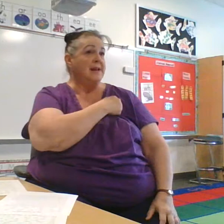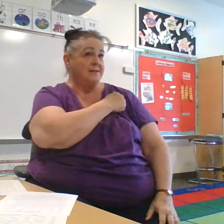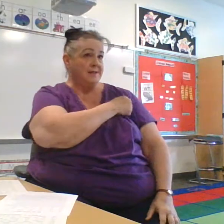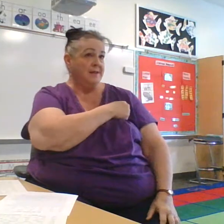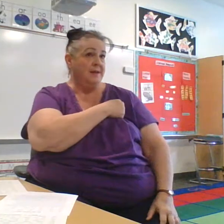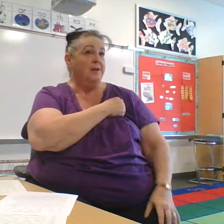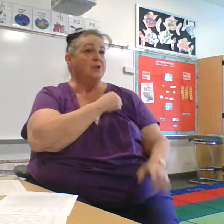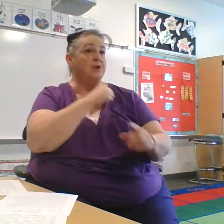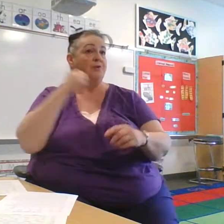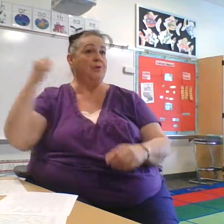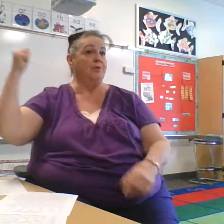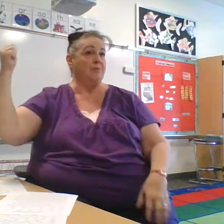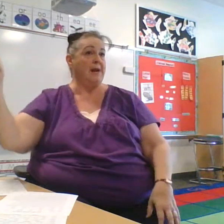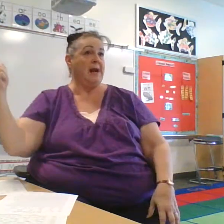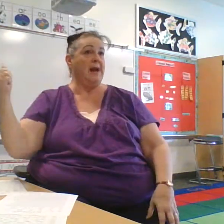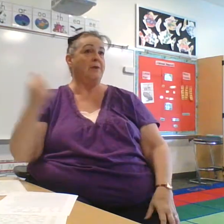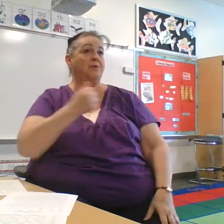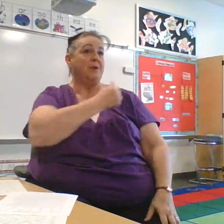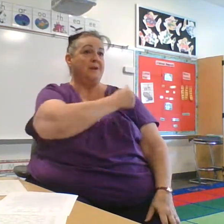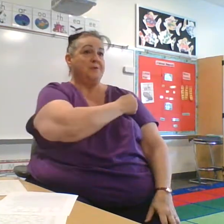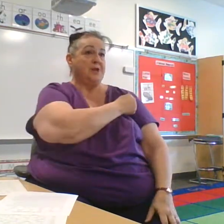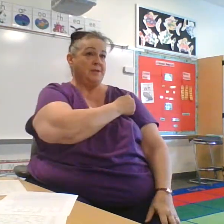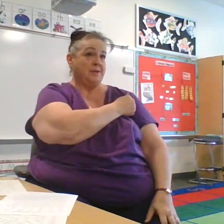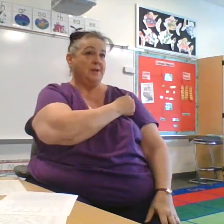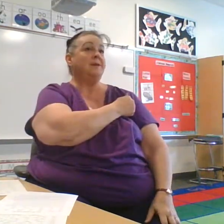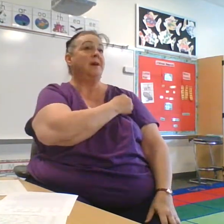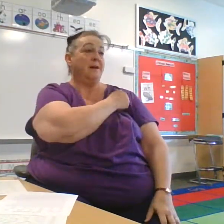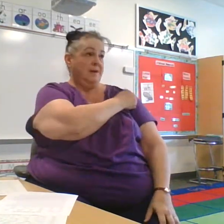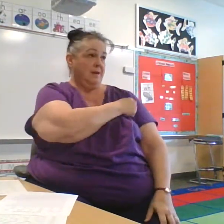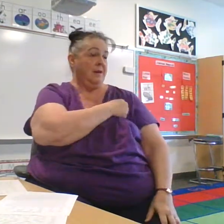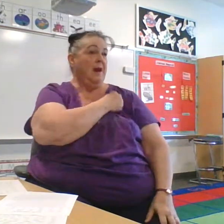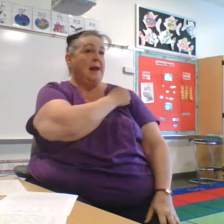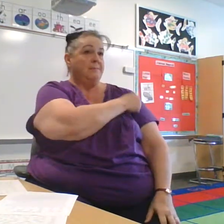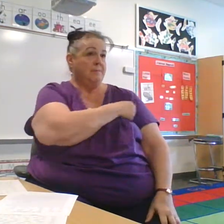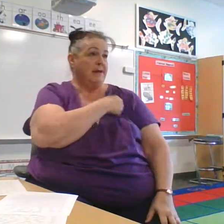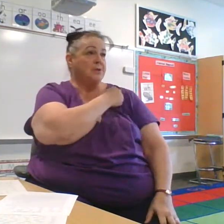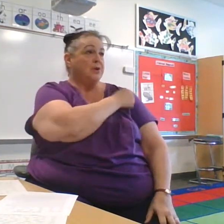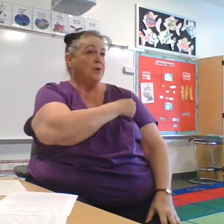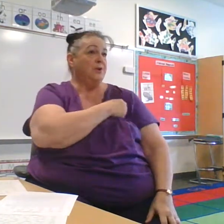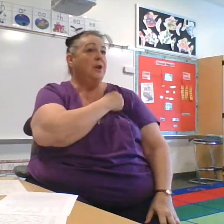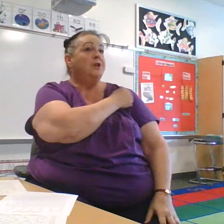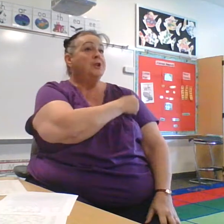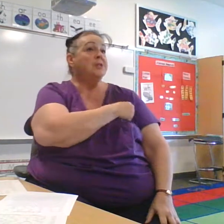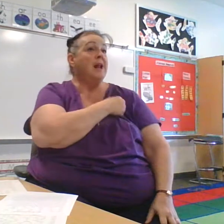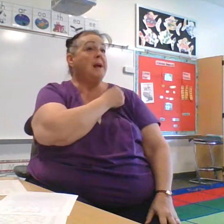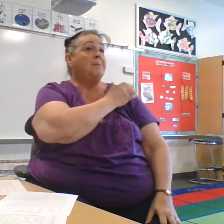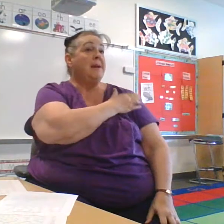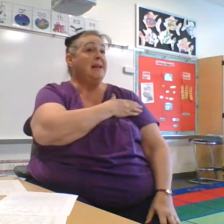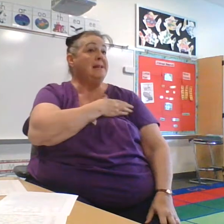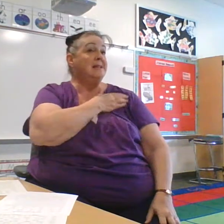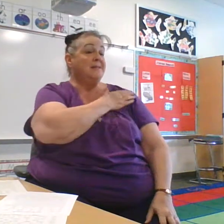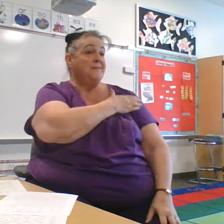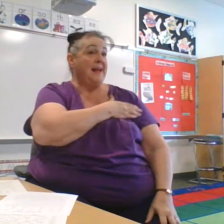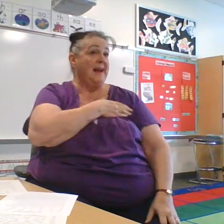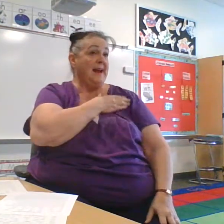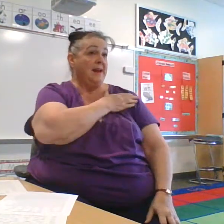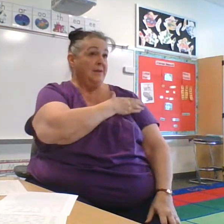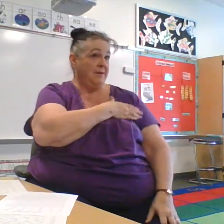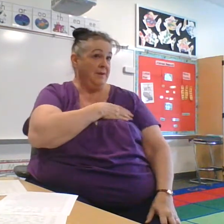S. This one. So use right hand on your left chest. And make a circle. Just like please is a flat hand,